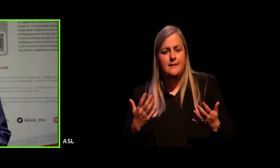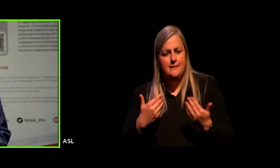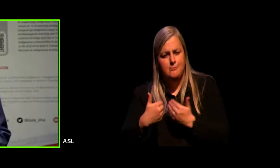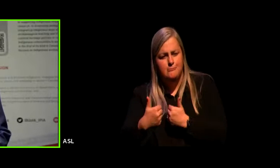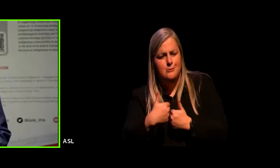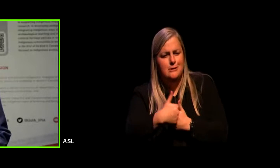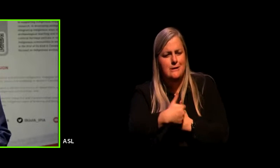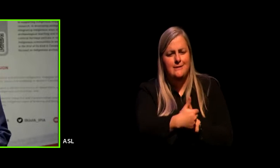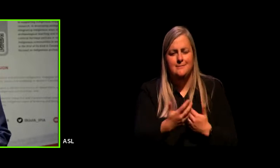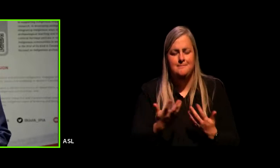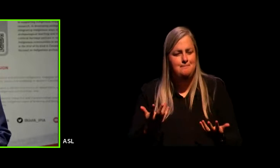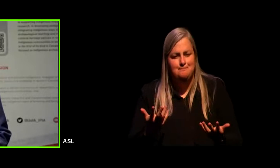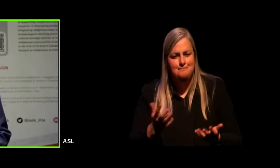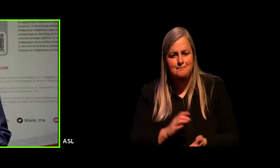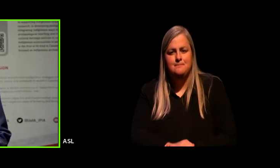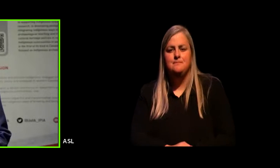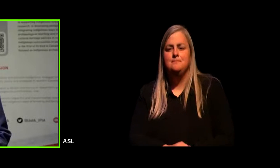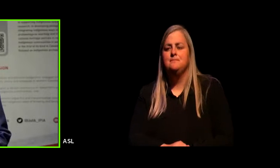And,